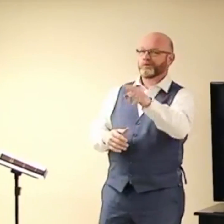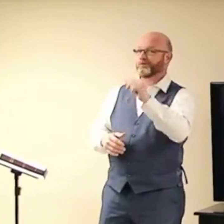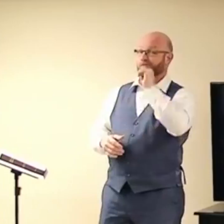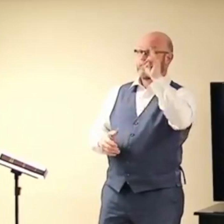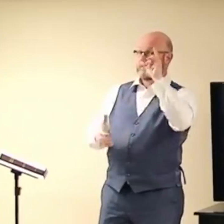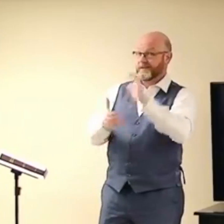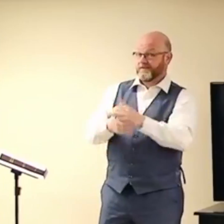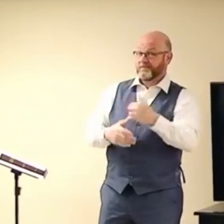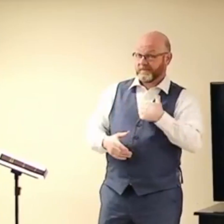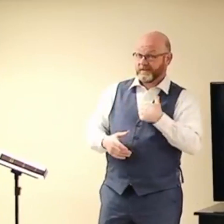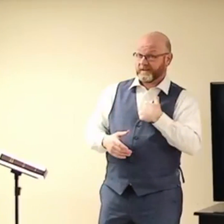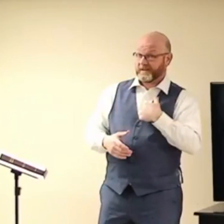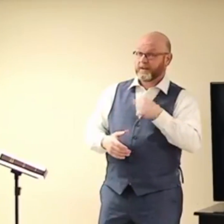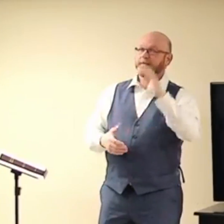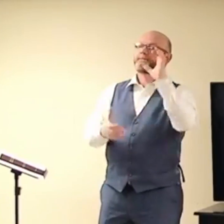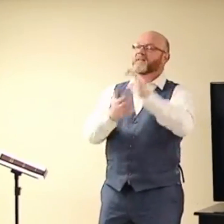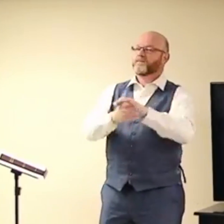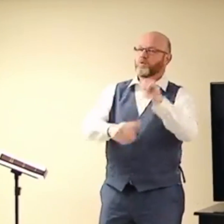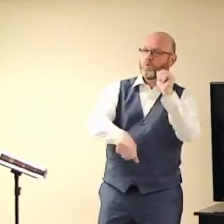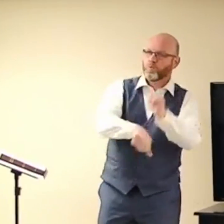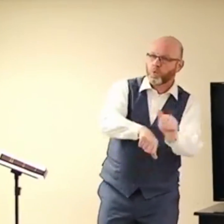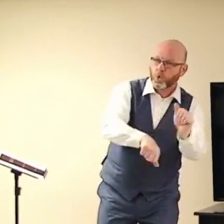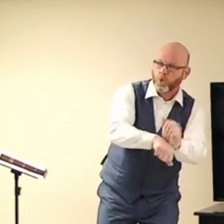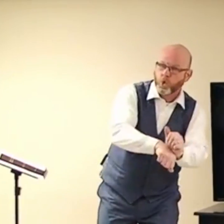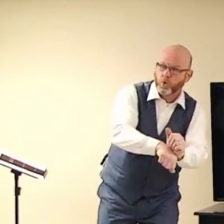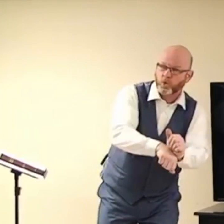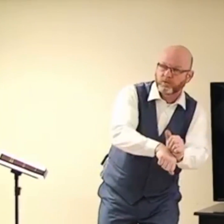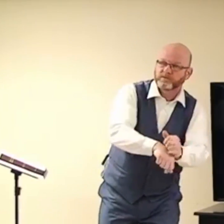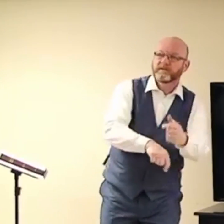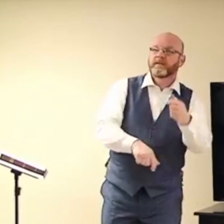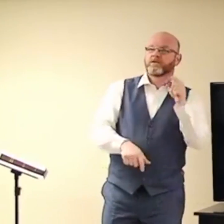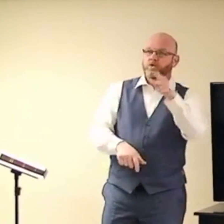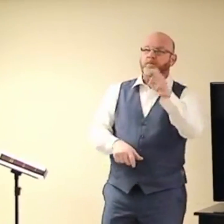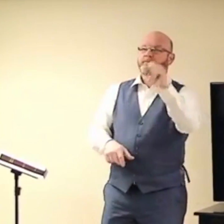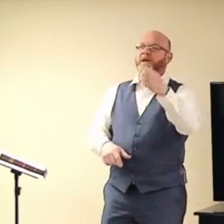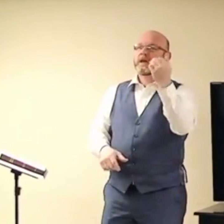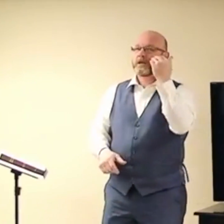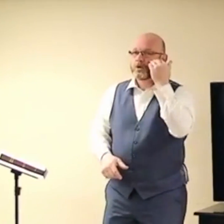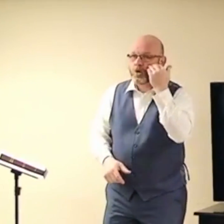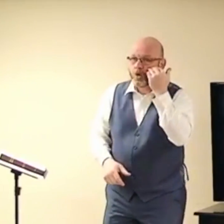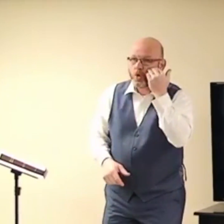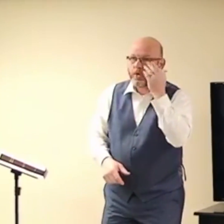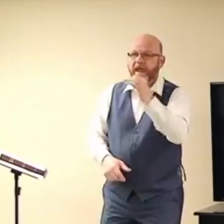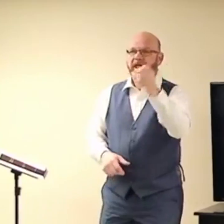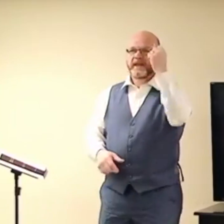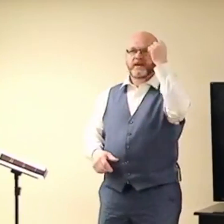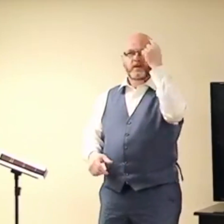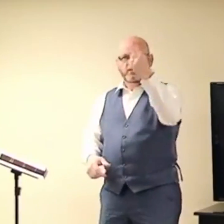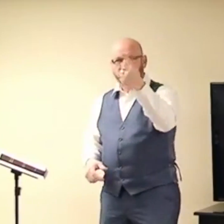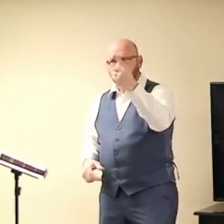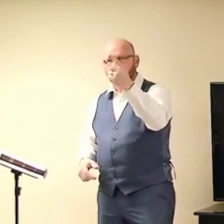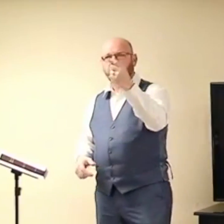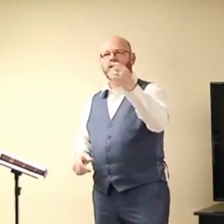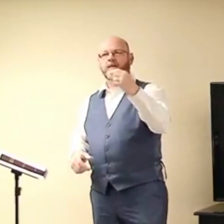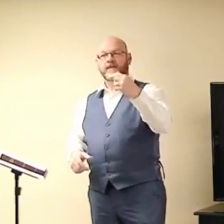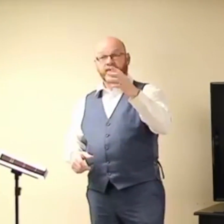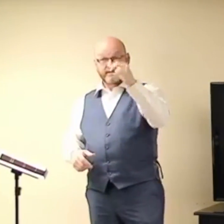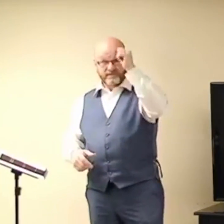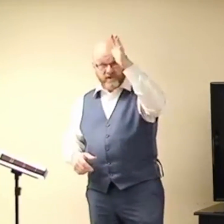even though you do not believe me, believe the works that you may know and understand that